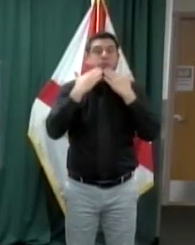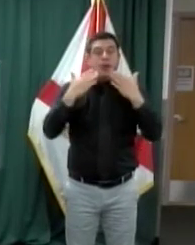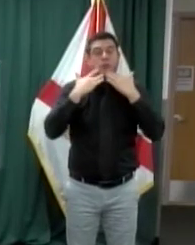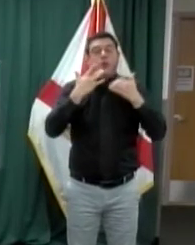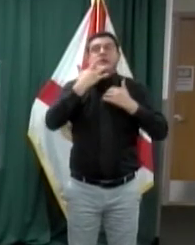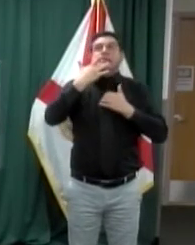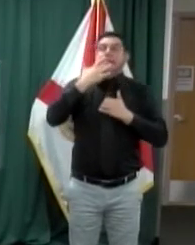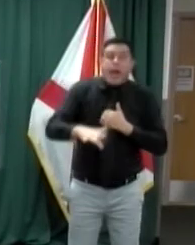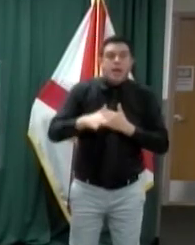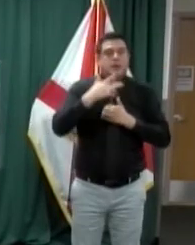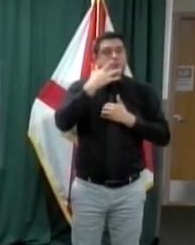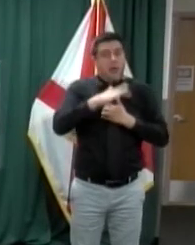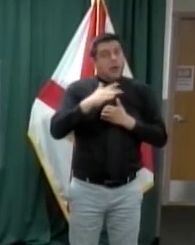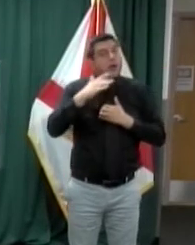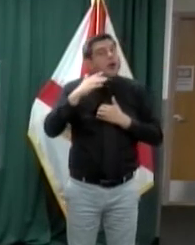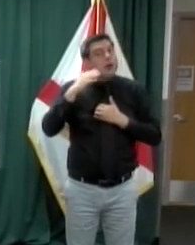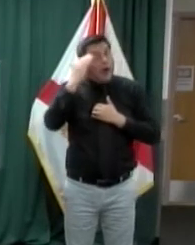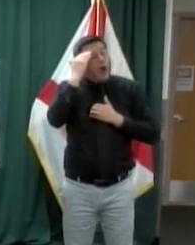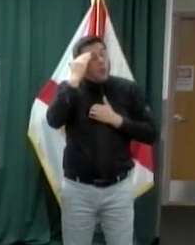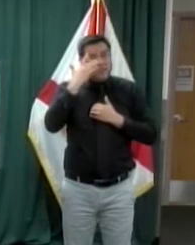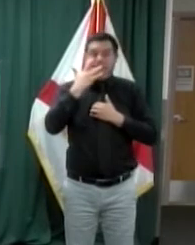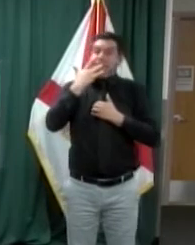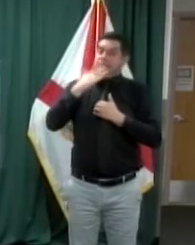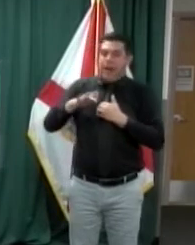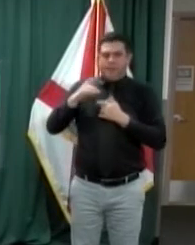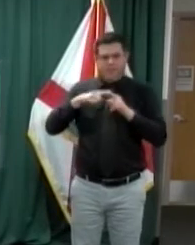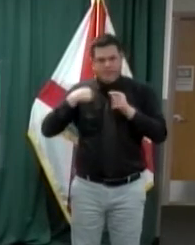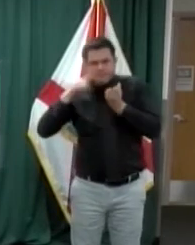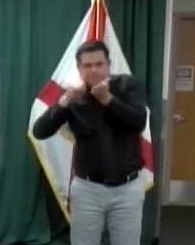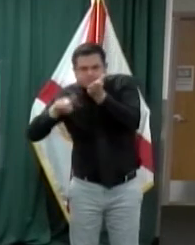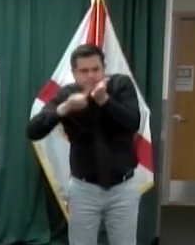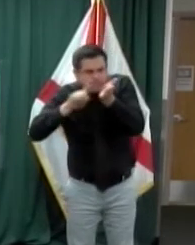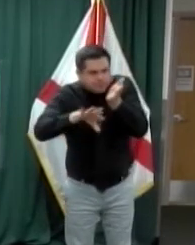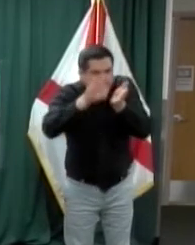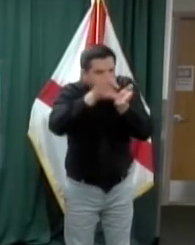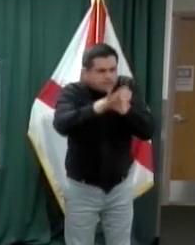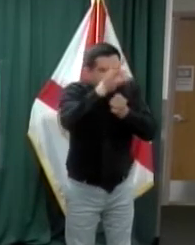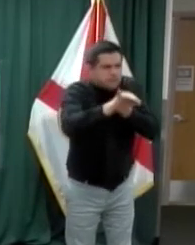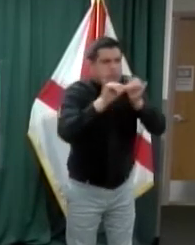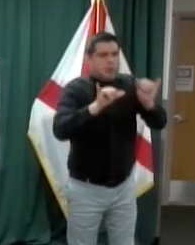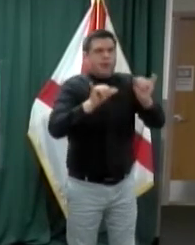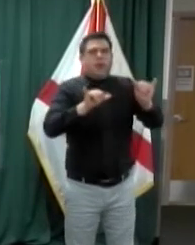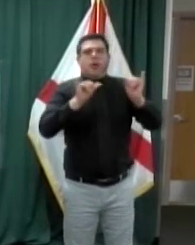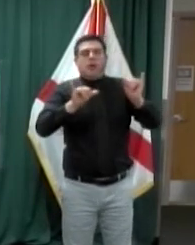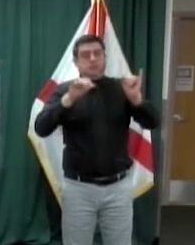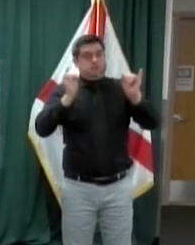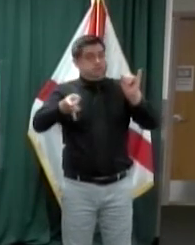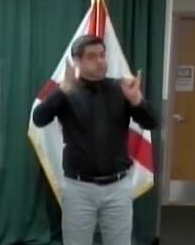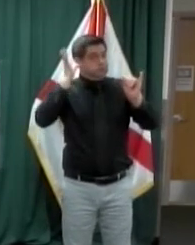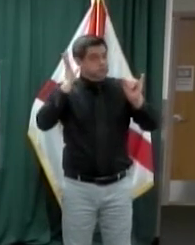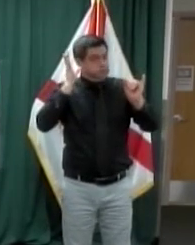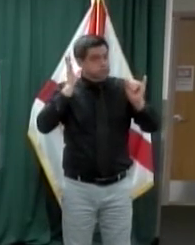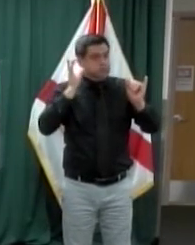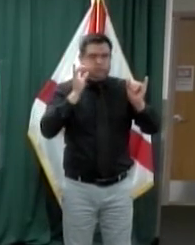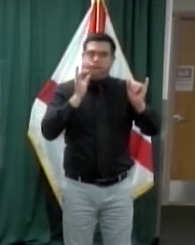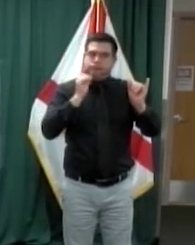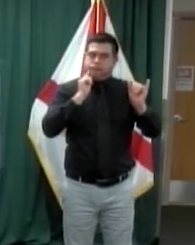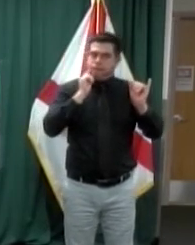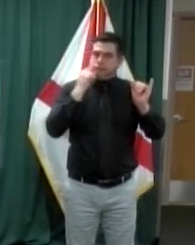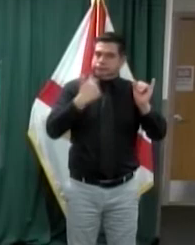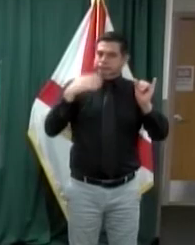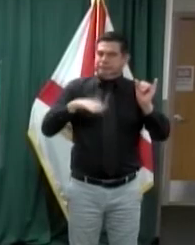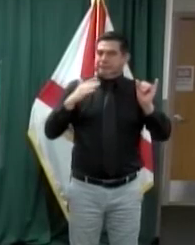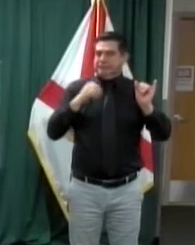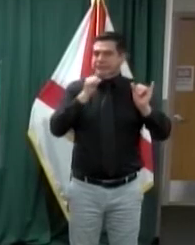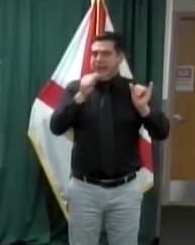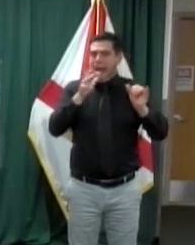after the information from the meteorologist on their radar and then on what they visually saw out there. So,